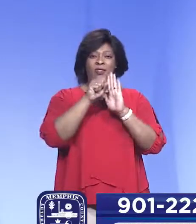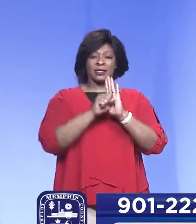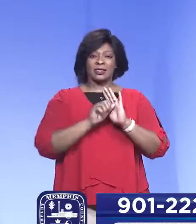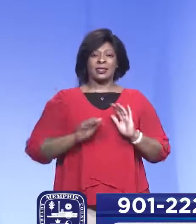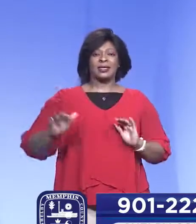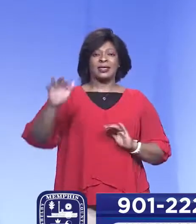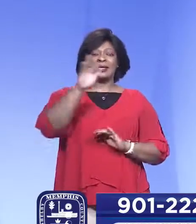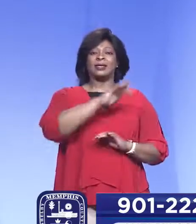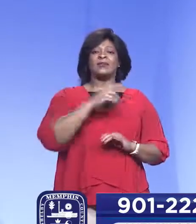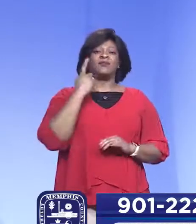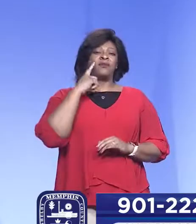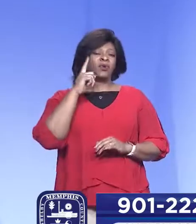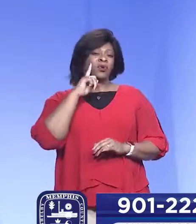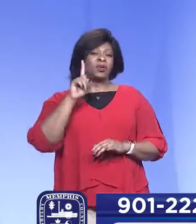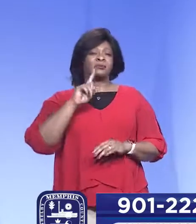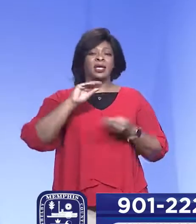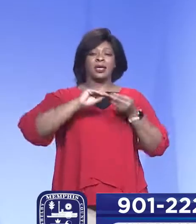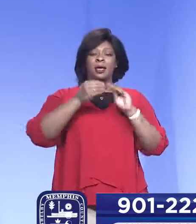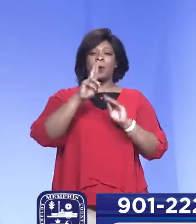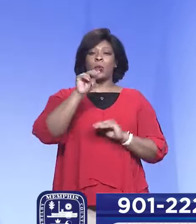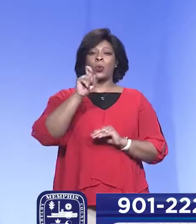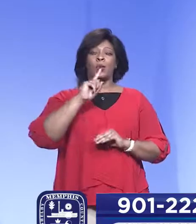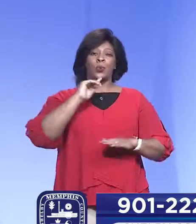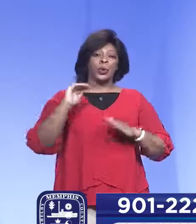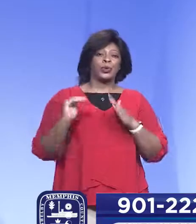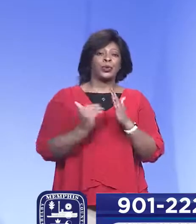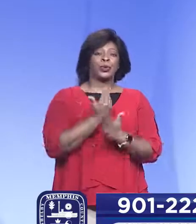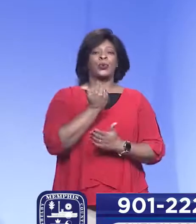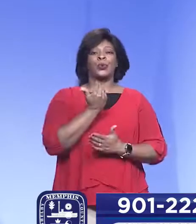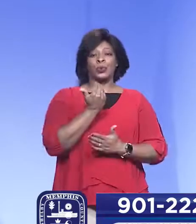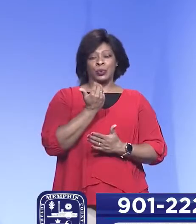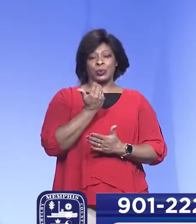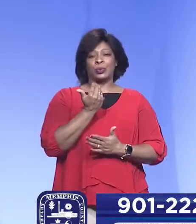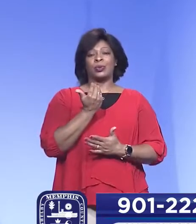in terms of the rate of new